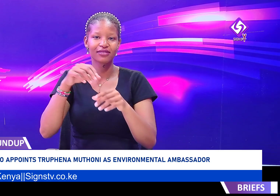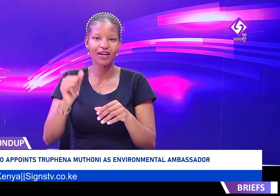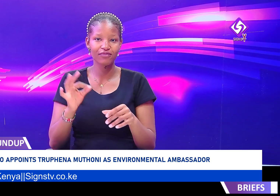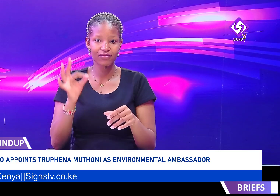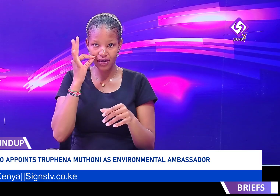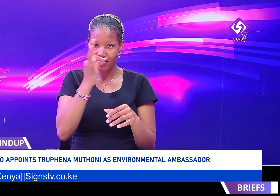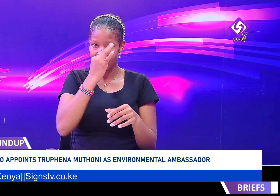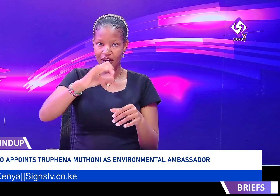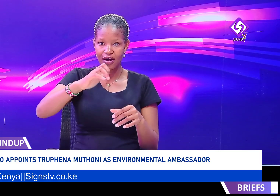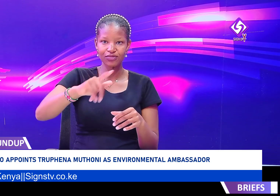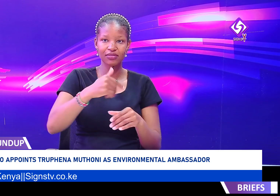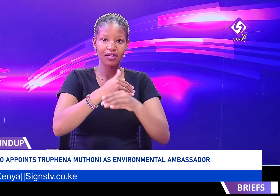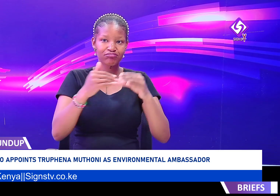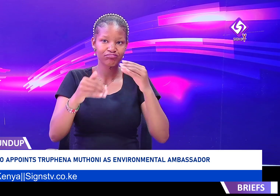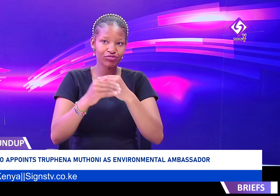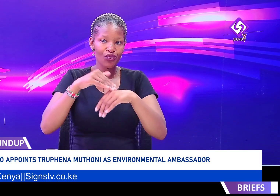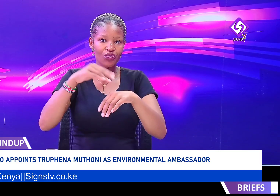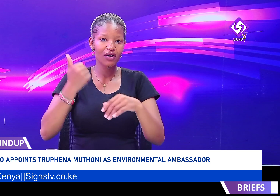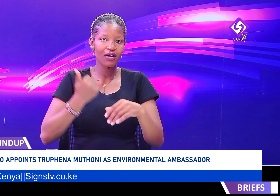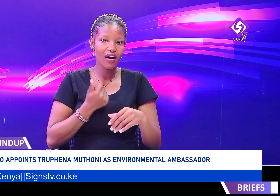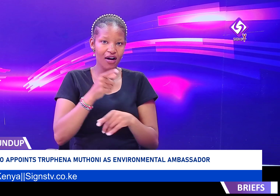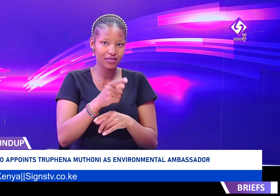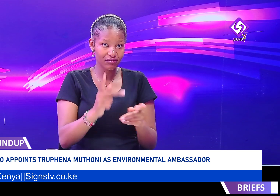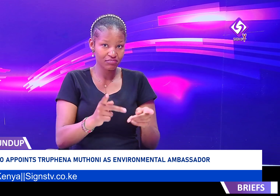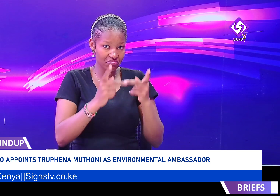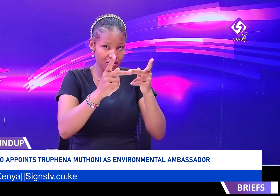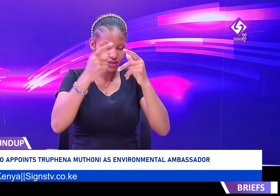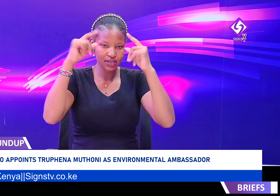Building on her previous success with a 48-hour challenge.